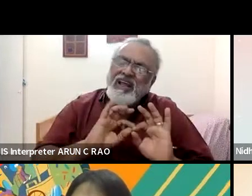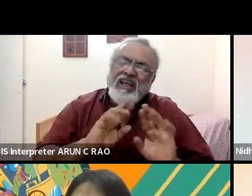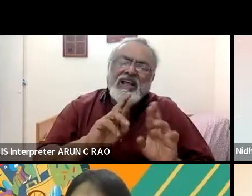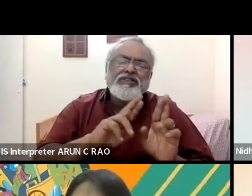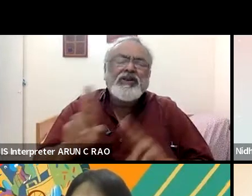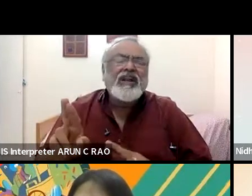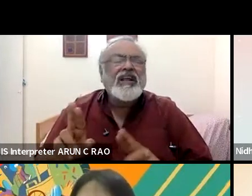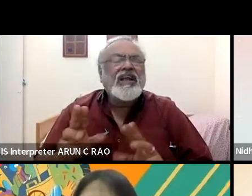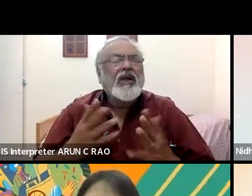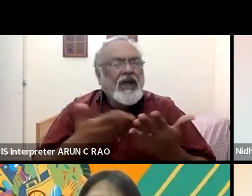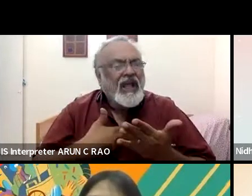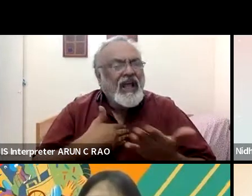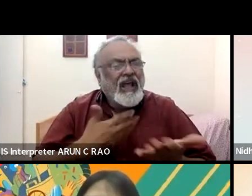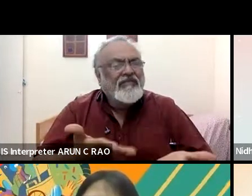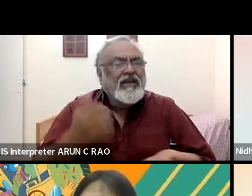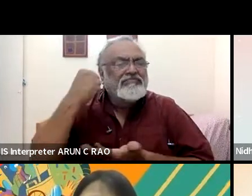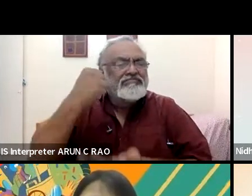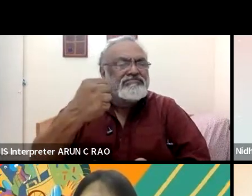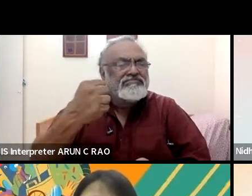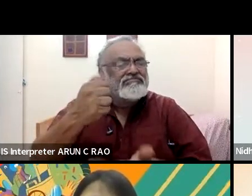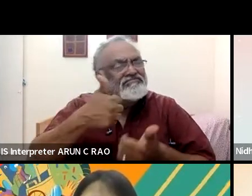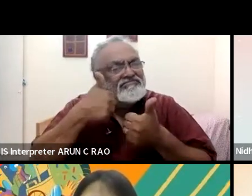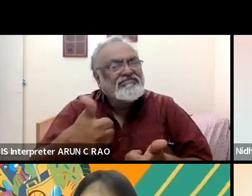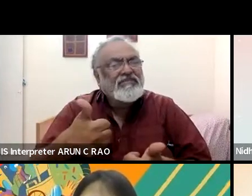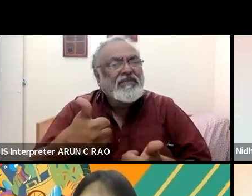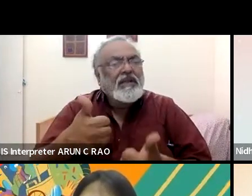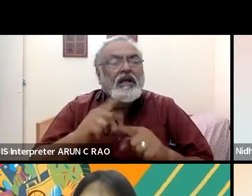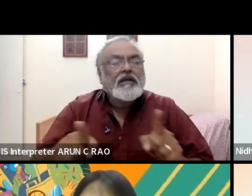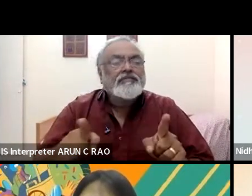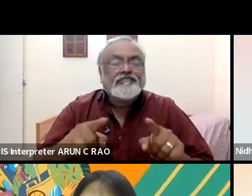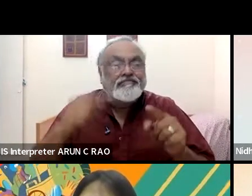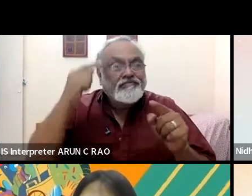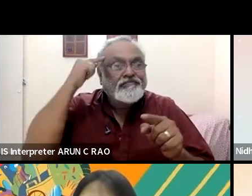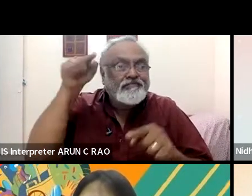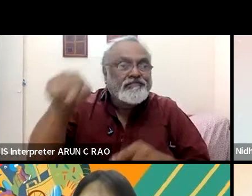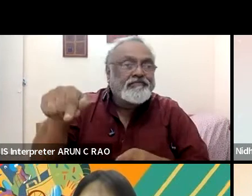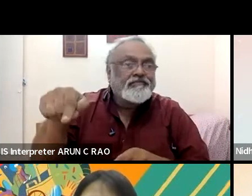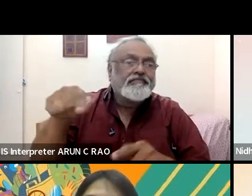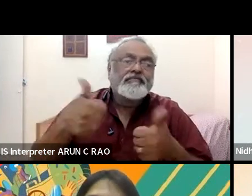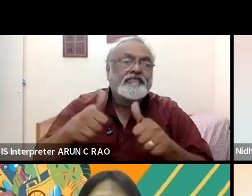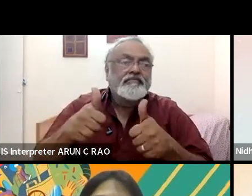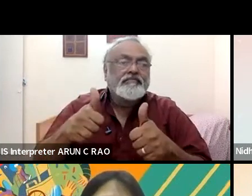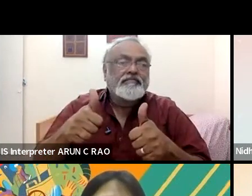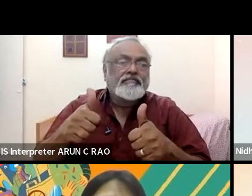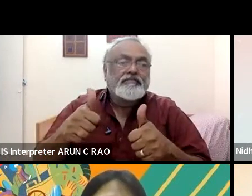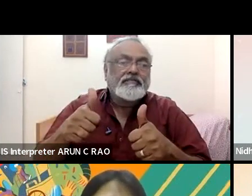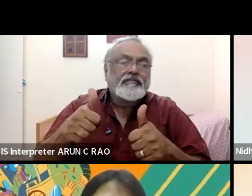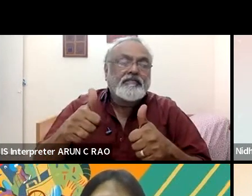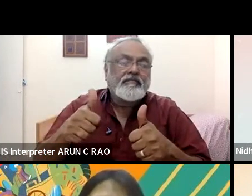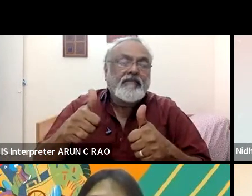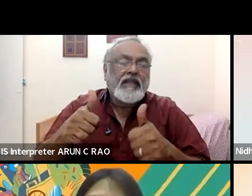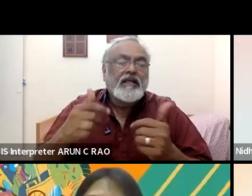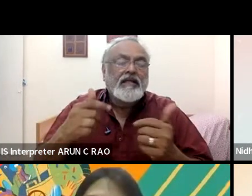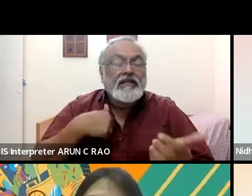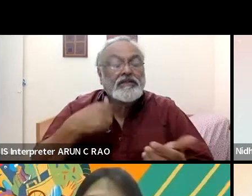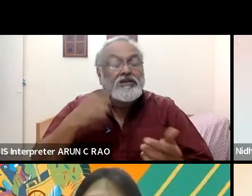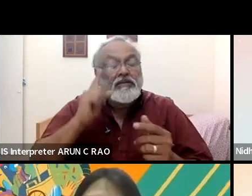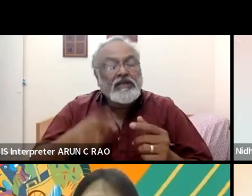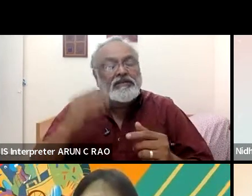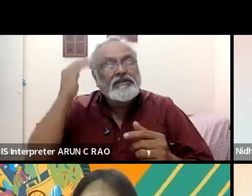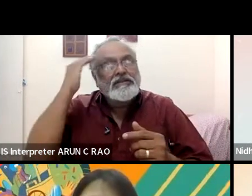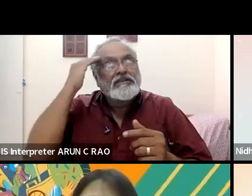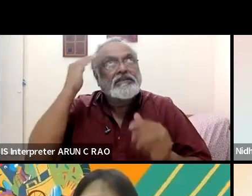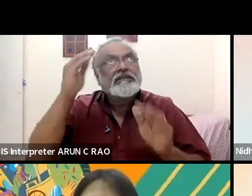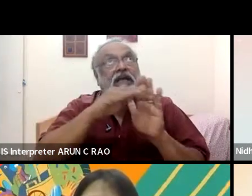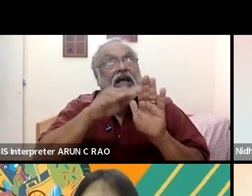as people, all of us who care about this subject, we need to do some homework in terms of finance, in terms of standards, etc., and